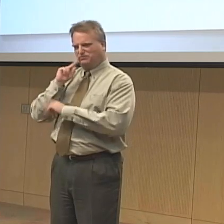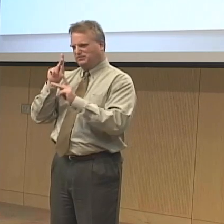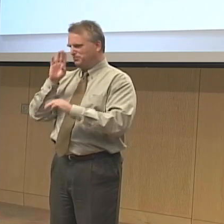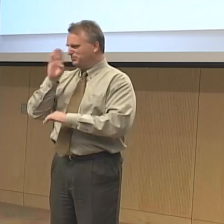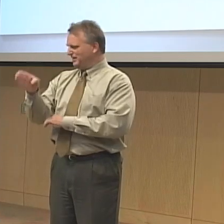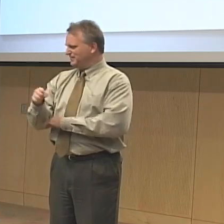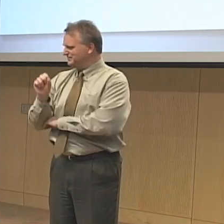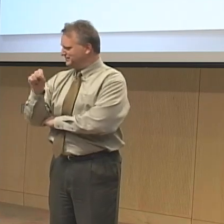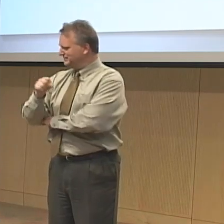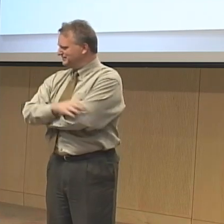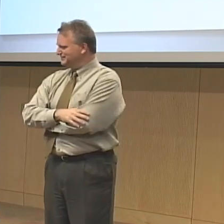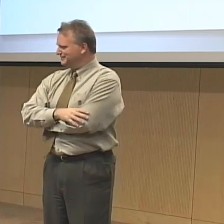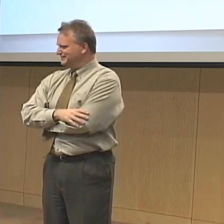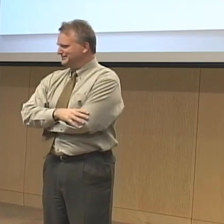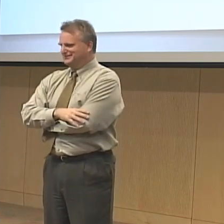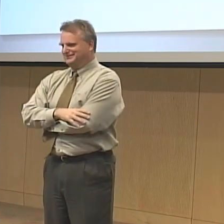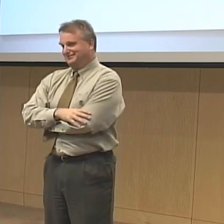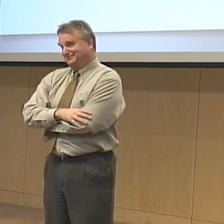Yes, deaf people are blunt. That's true.